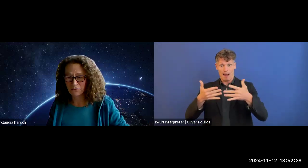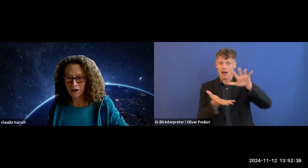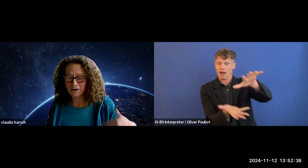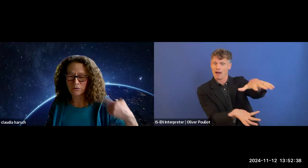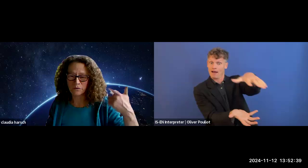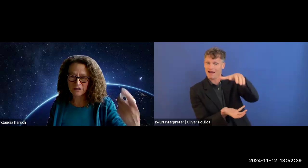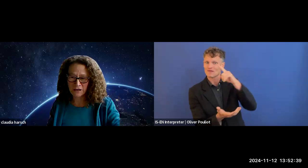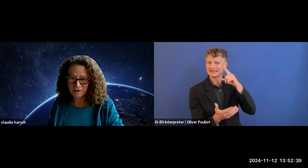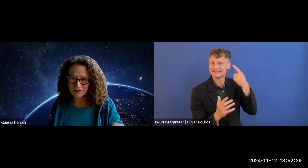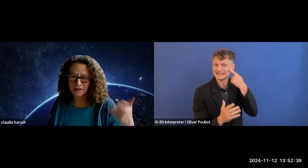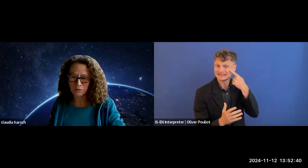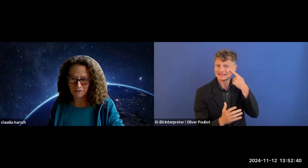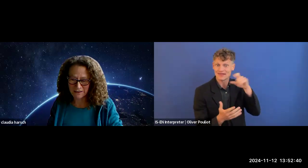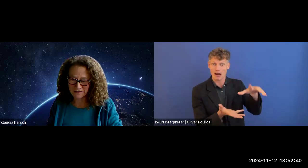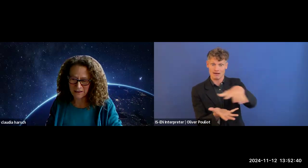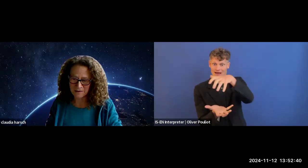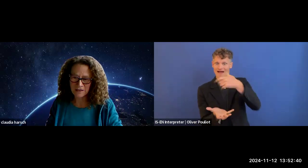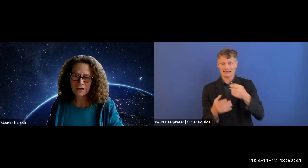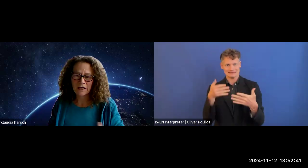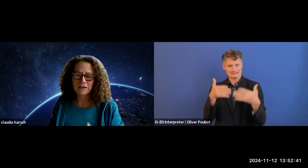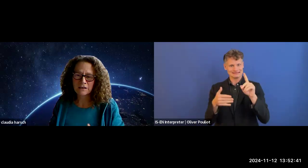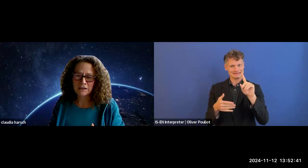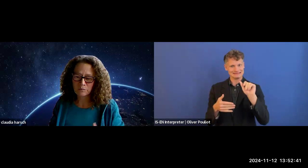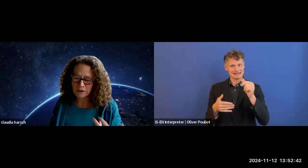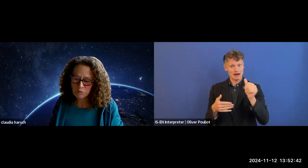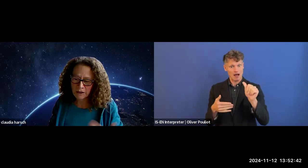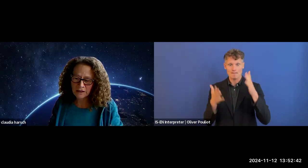with the CFR and with the tasks and with the rating scales.